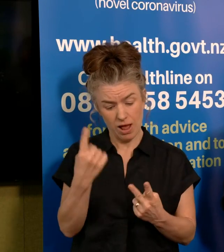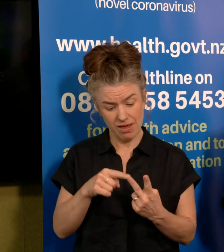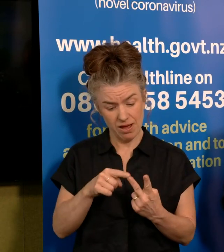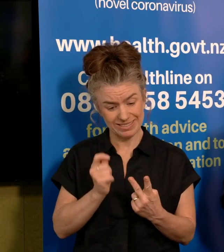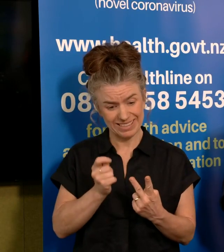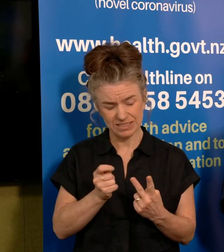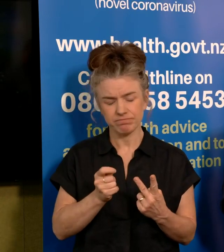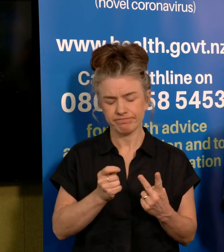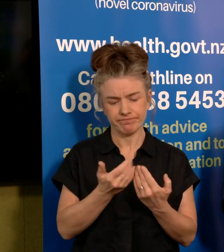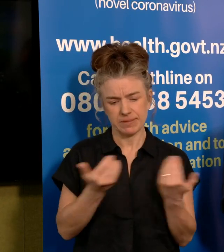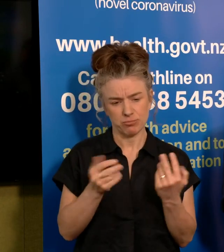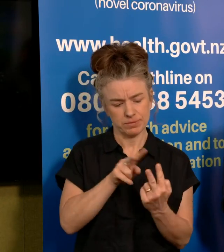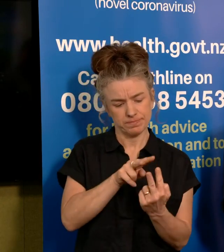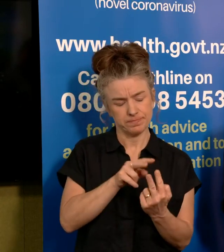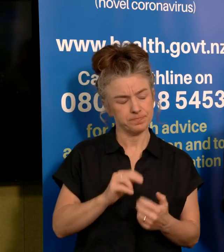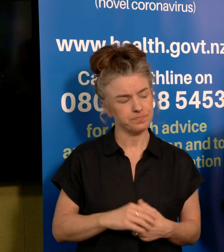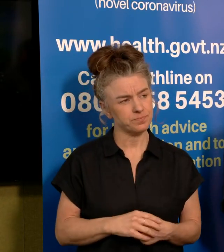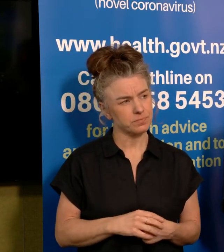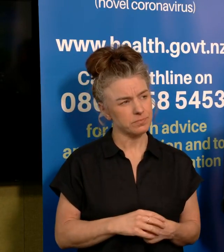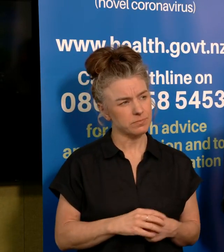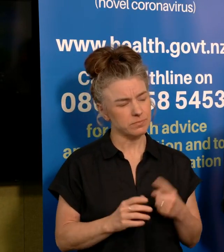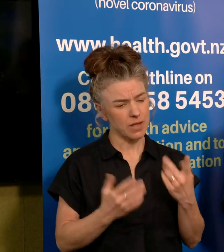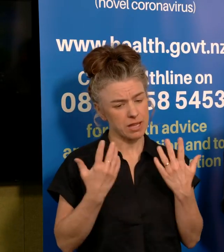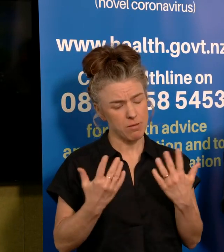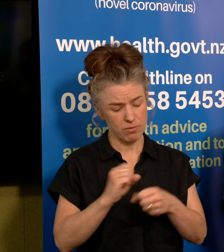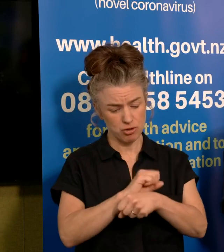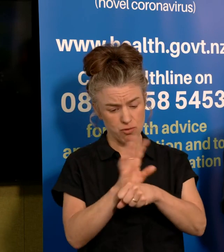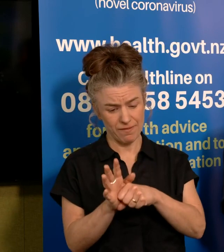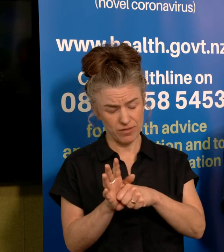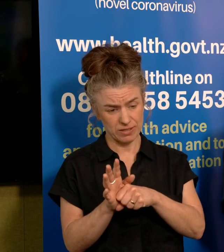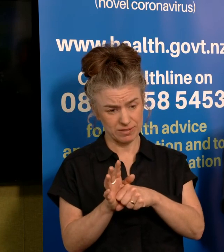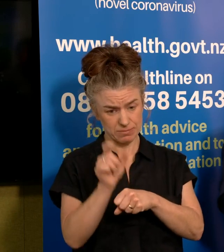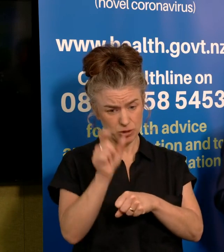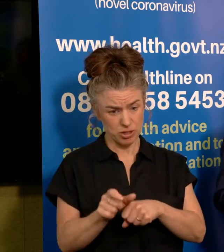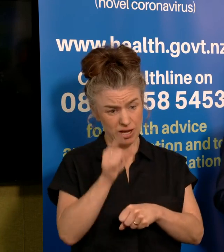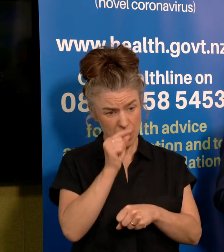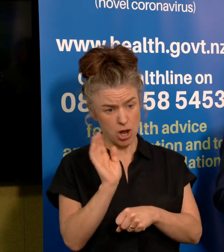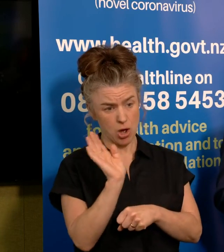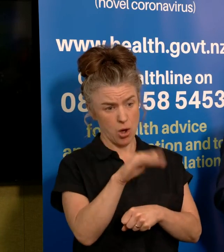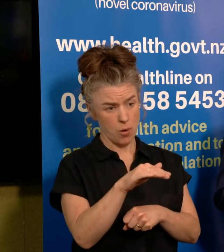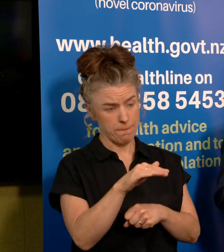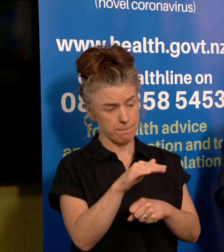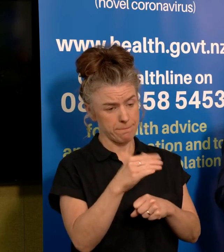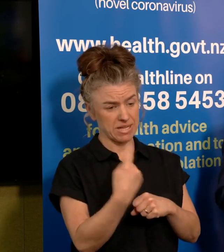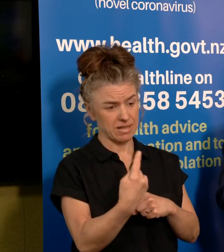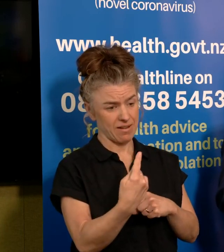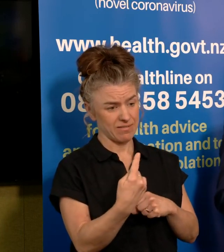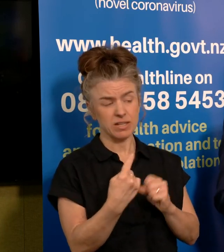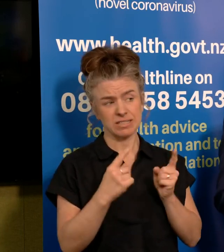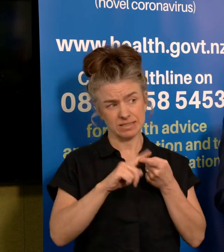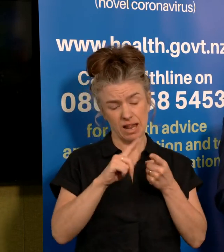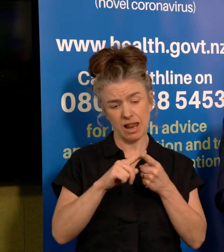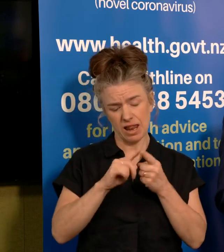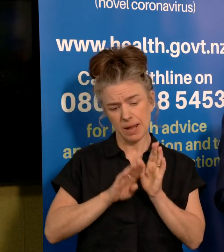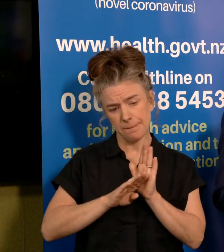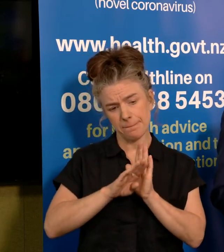that have been tested? No. The current confirmed case, is that patient well enough to be discharged and isolated at home? They're still